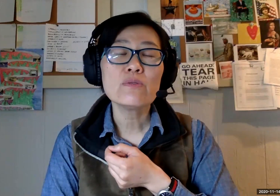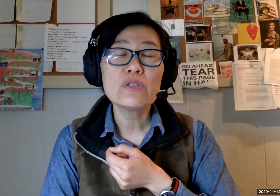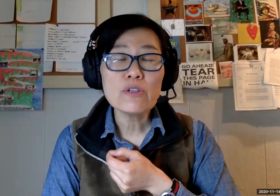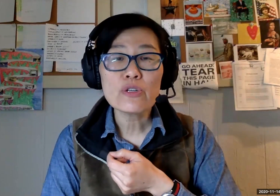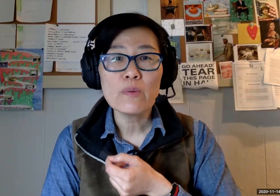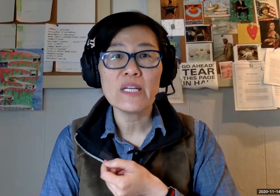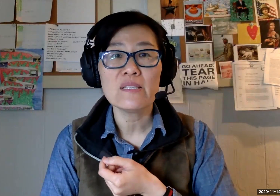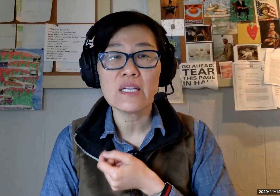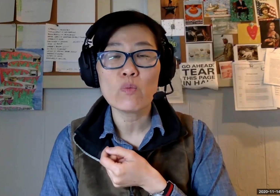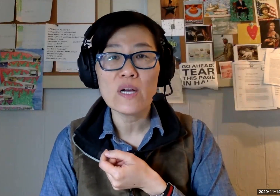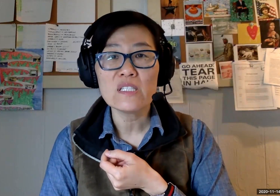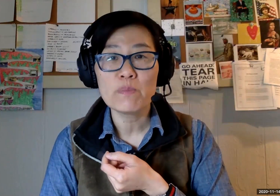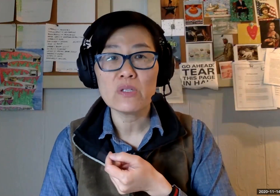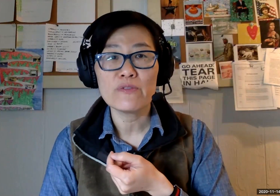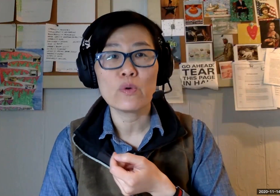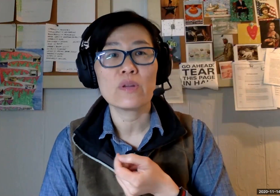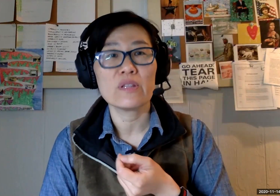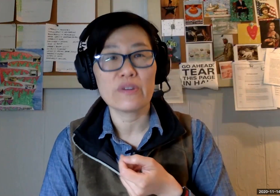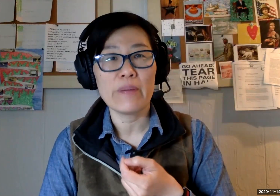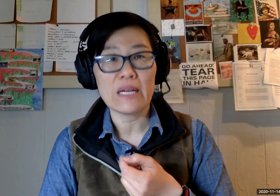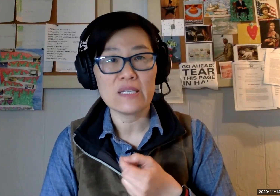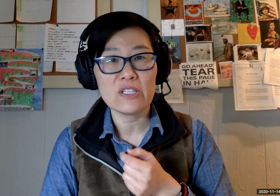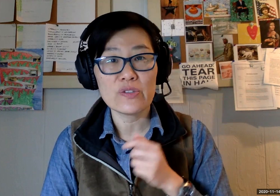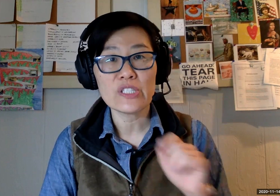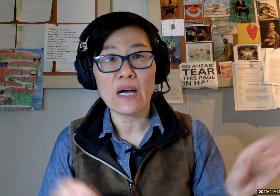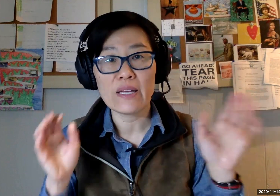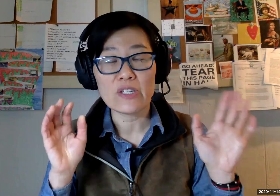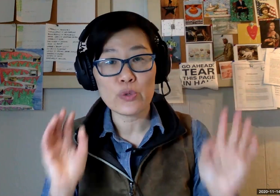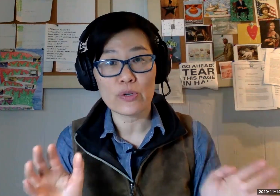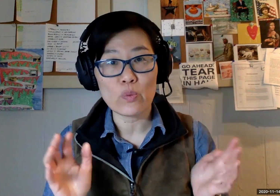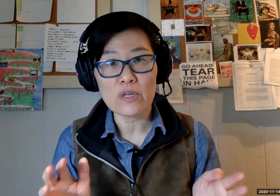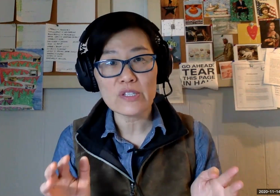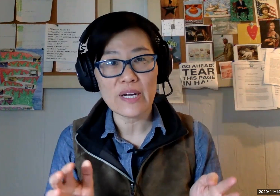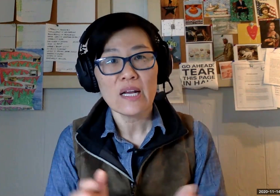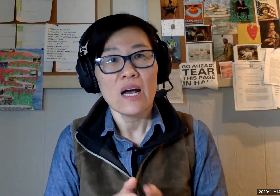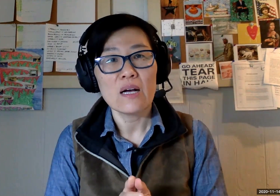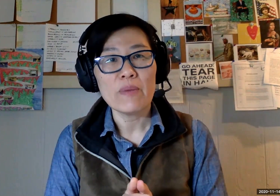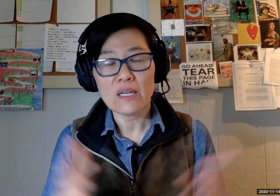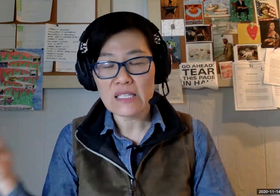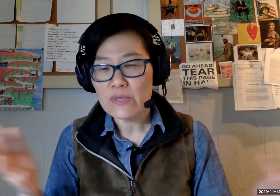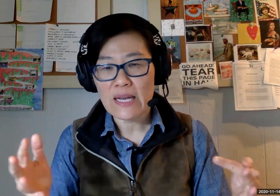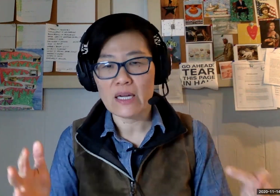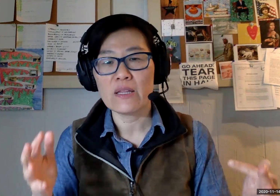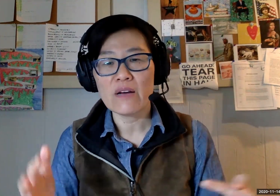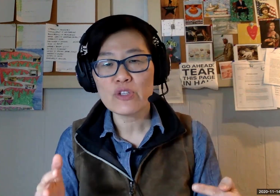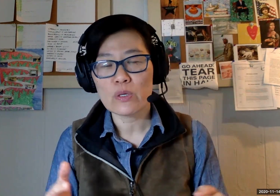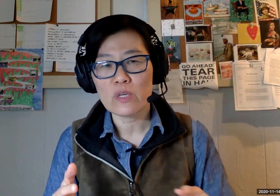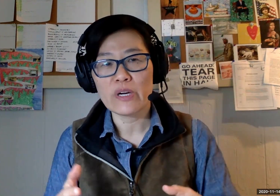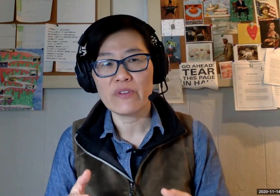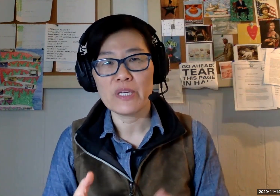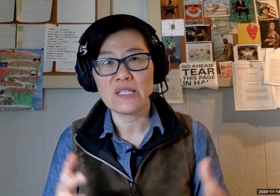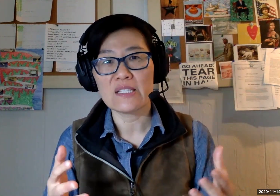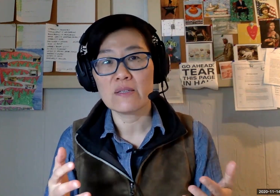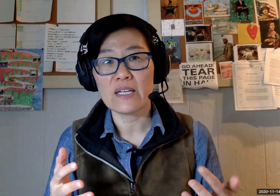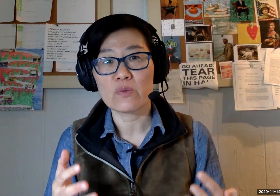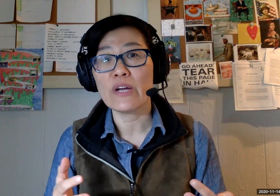So Duotrope was built for the literary magazine industry, so i.e. shorter works, right? And as I was saying, I love the shorter works